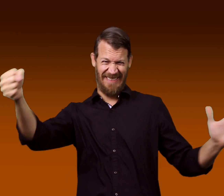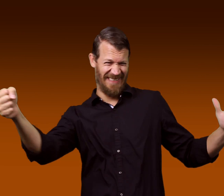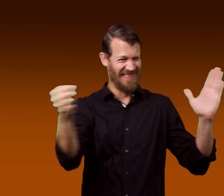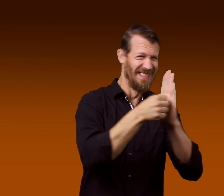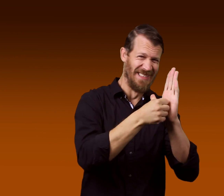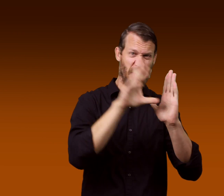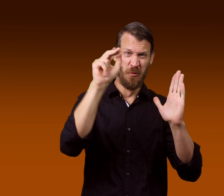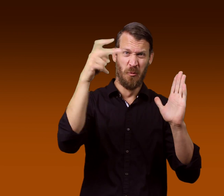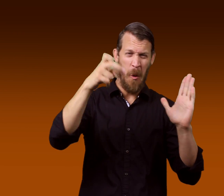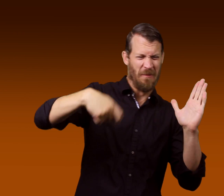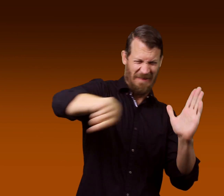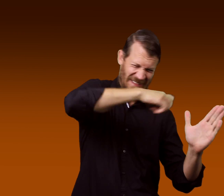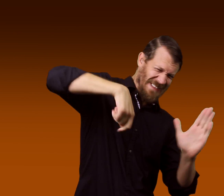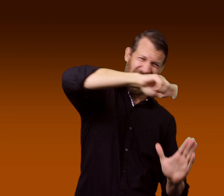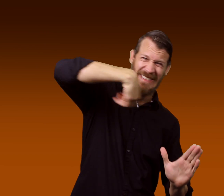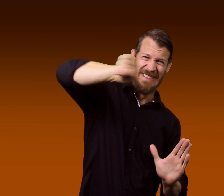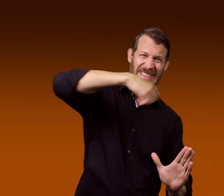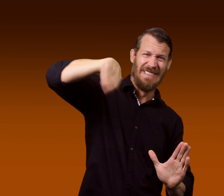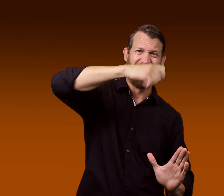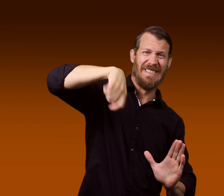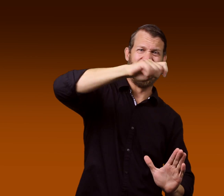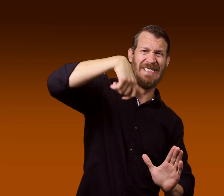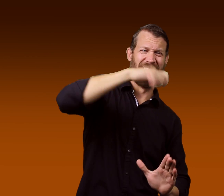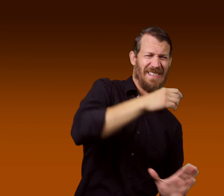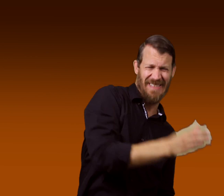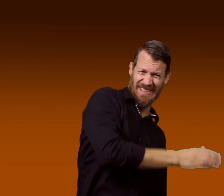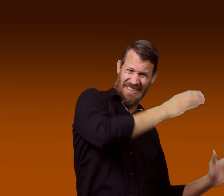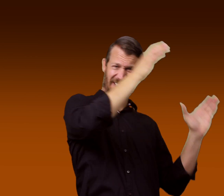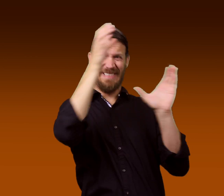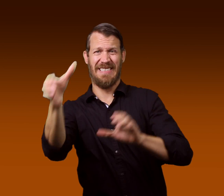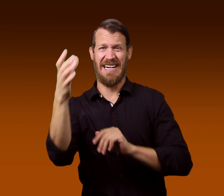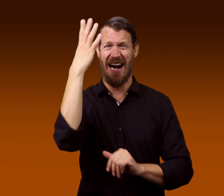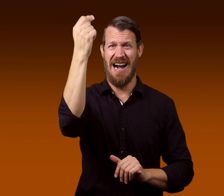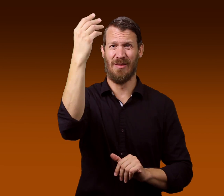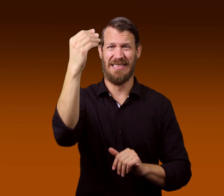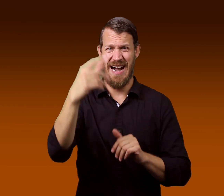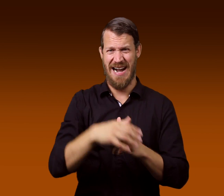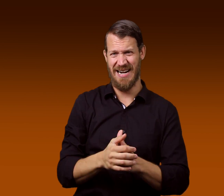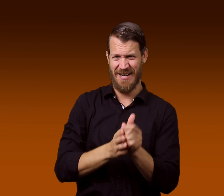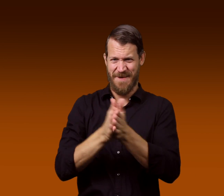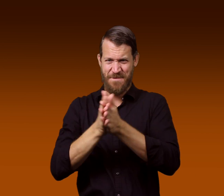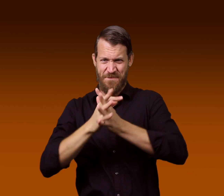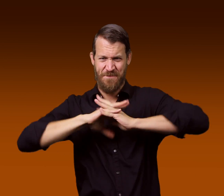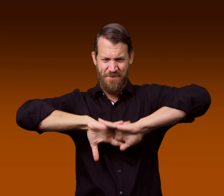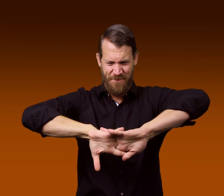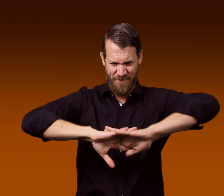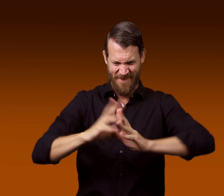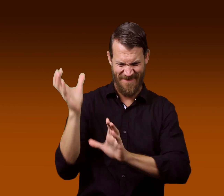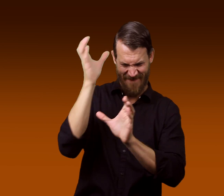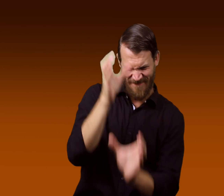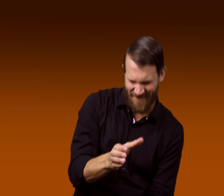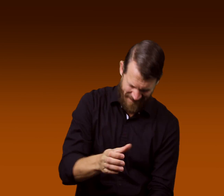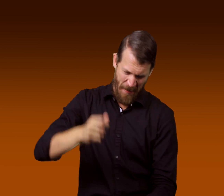held it against the stake, while the others wrapped it in yards of rope. They carried the broom